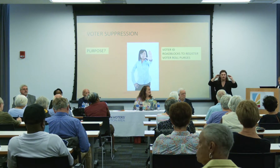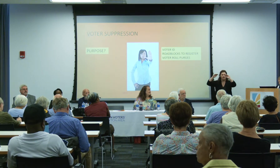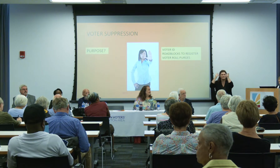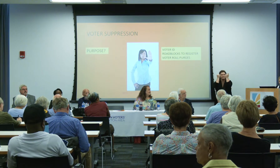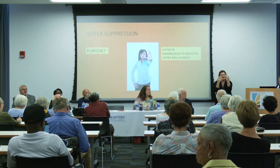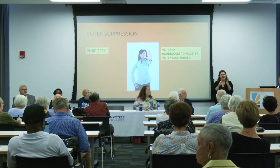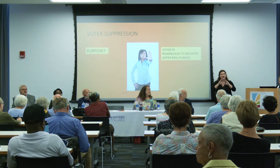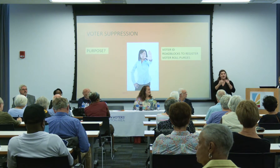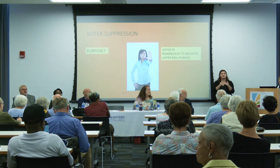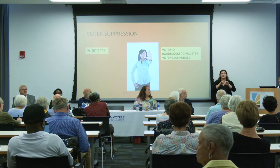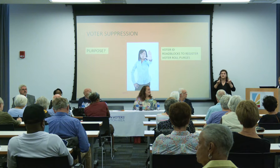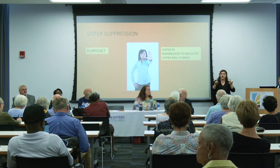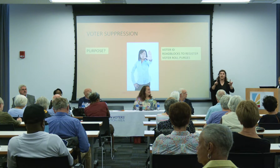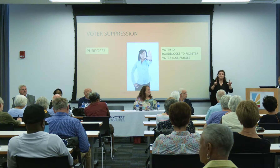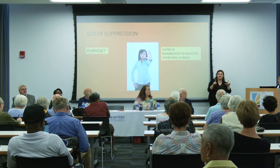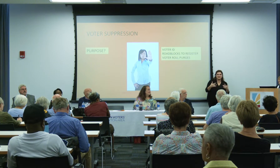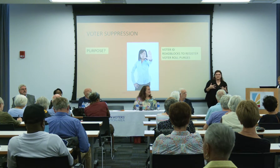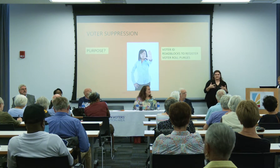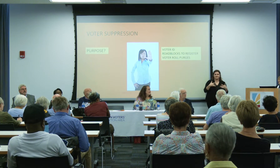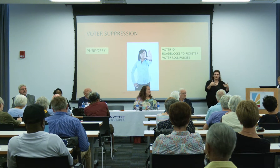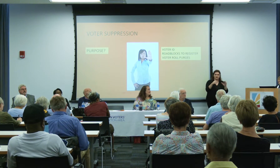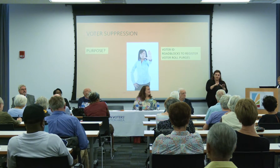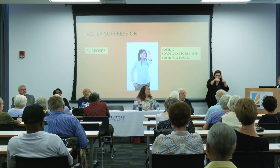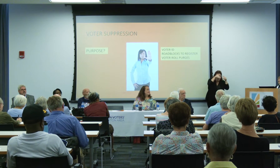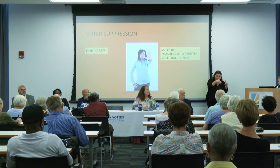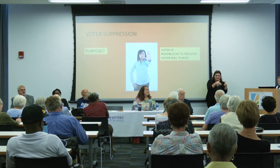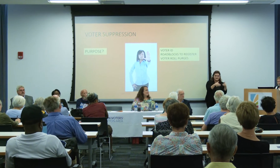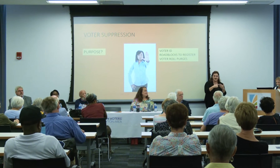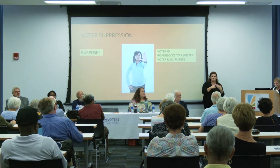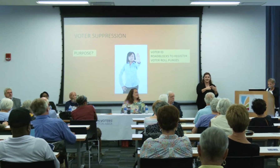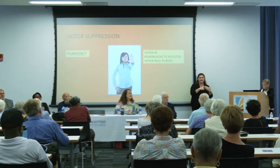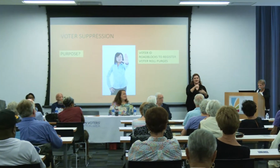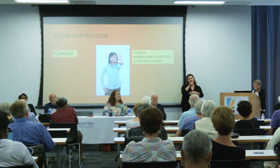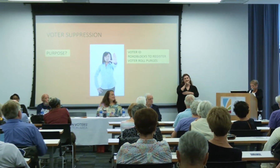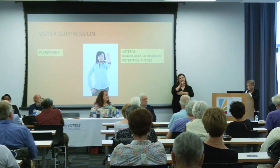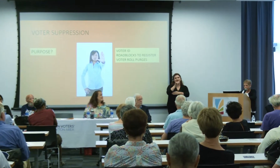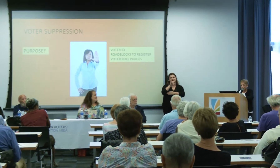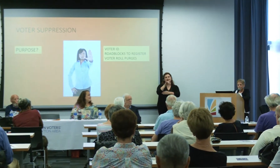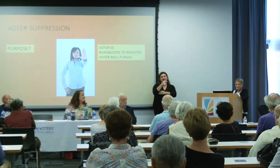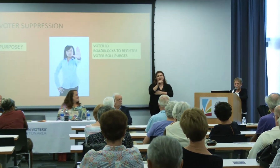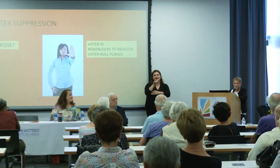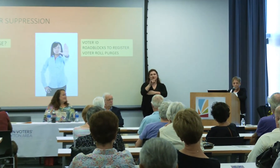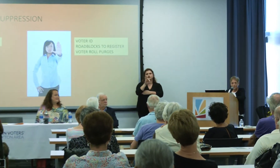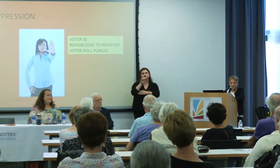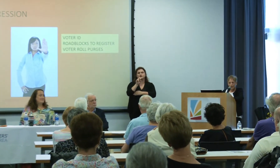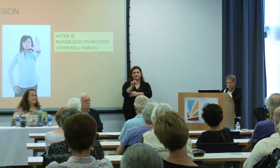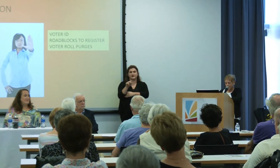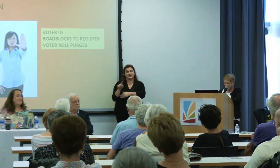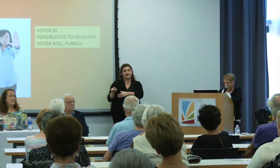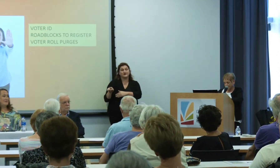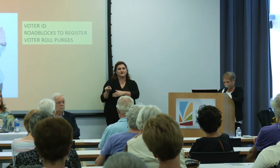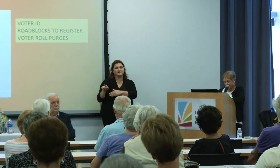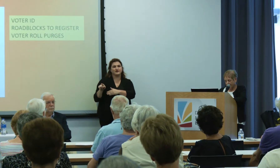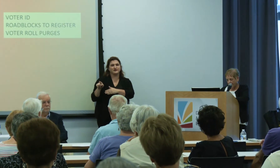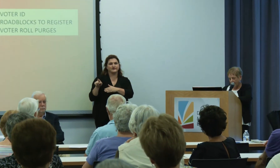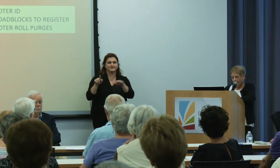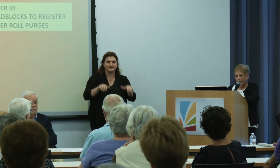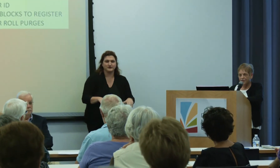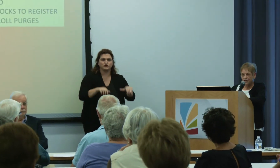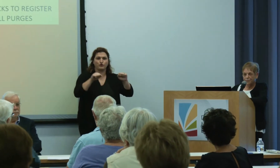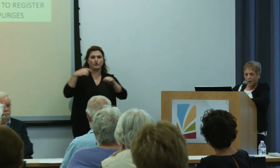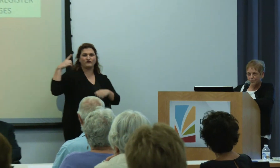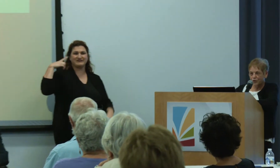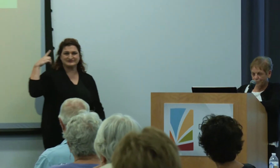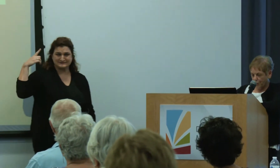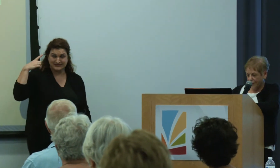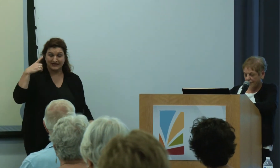courses, but most having to do with litigation. He has also been acting dean and director of the UD Law Clinic. He